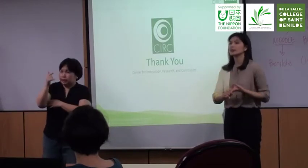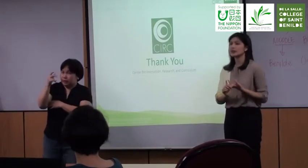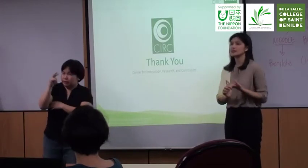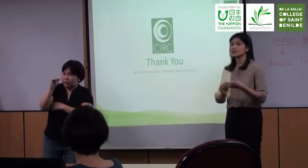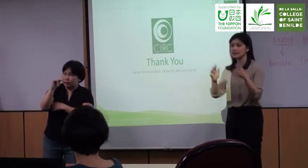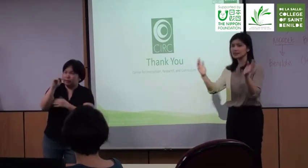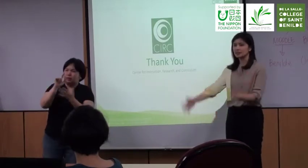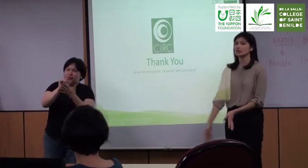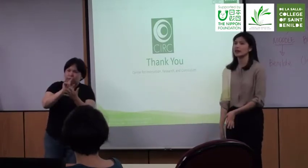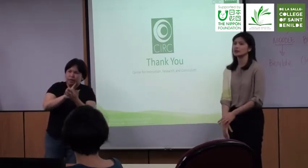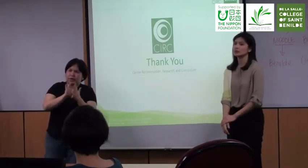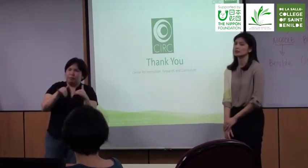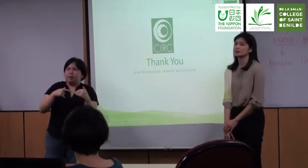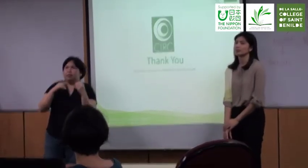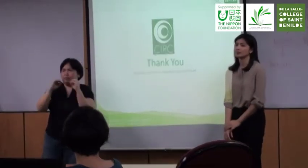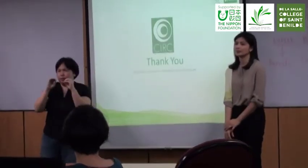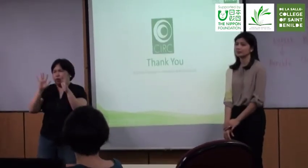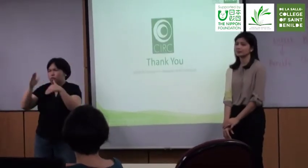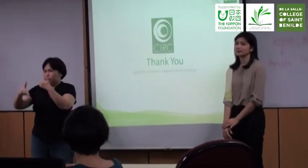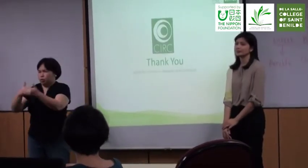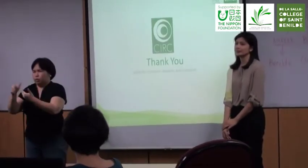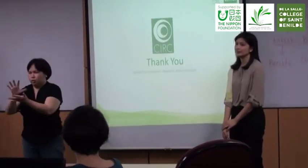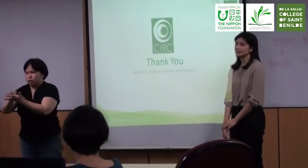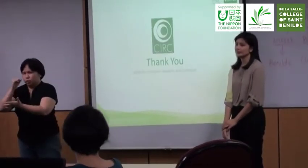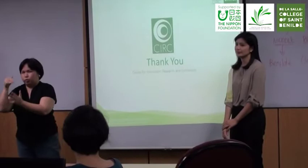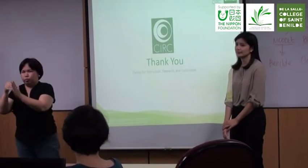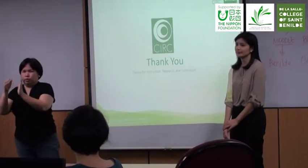teaching and learning process inside your classroom.